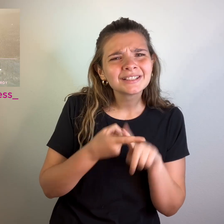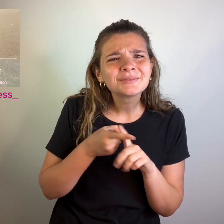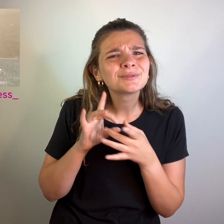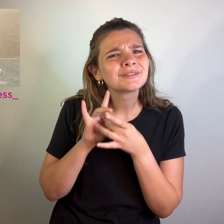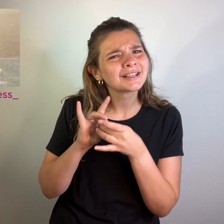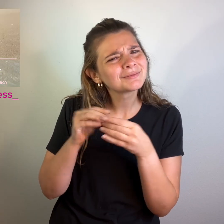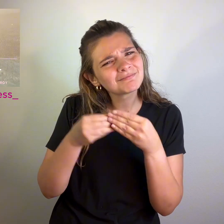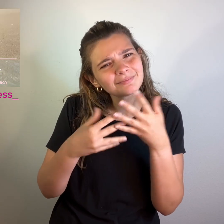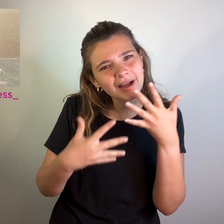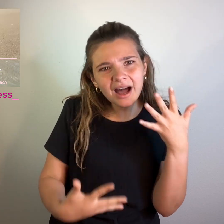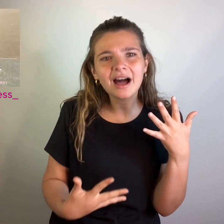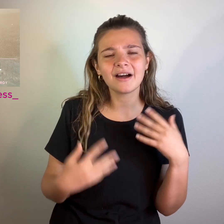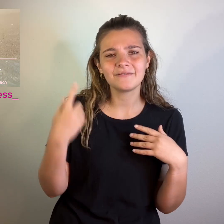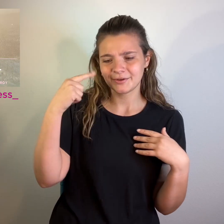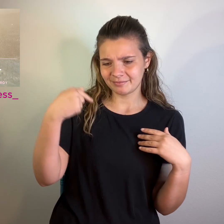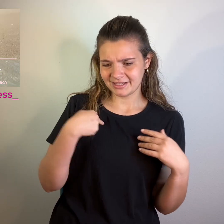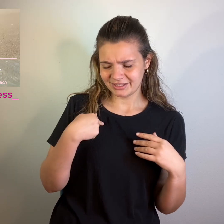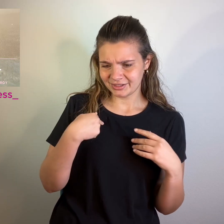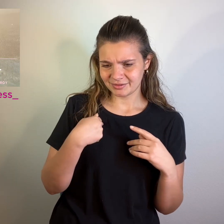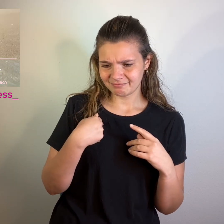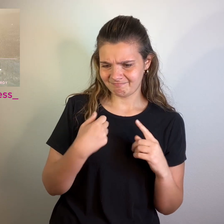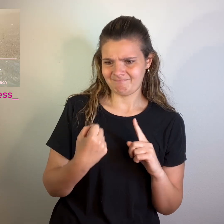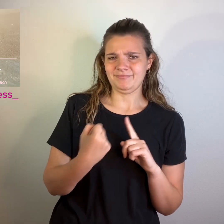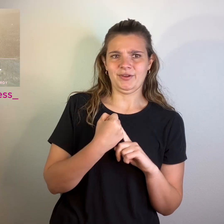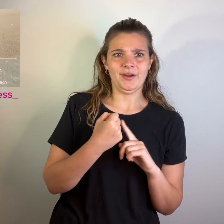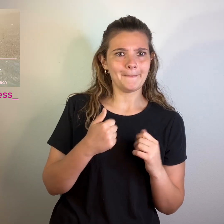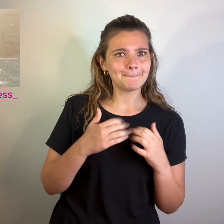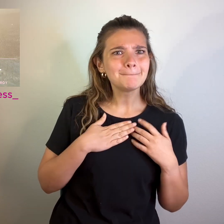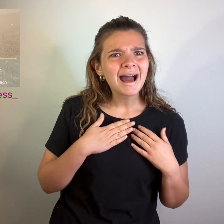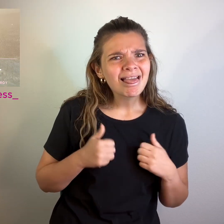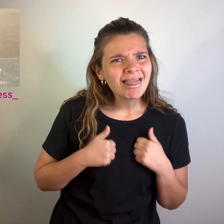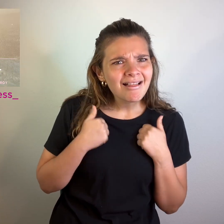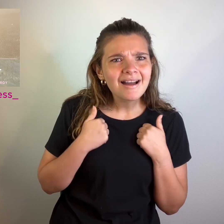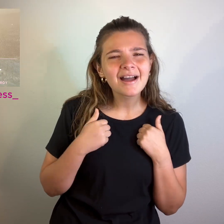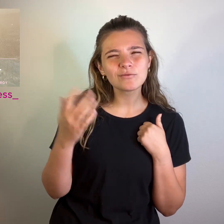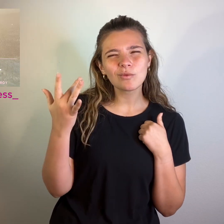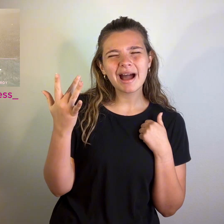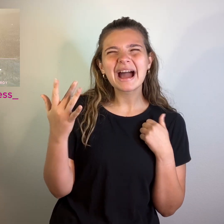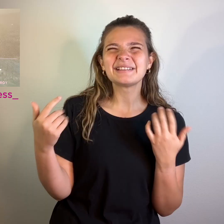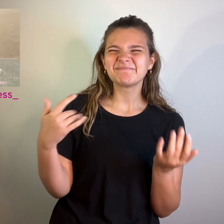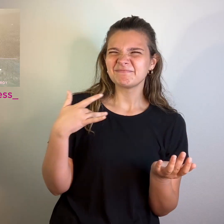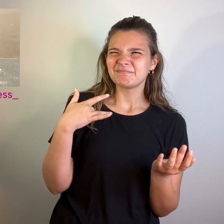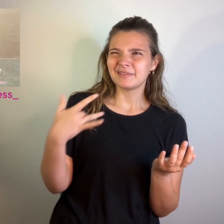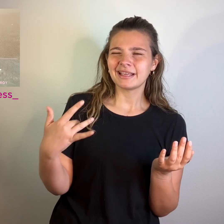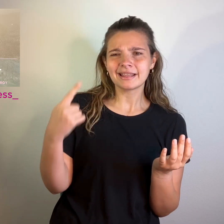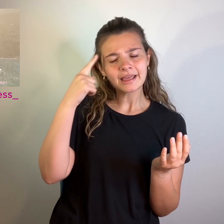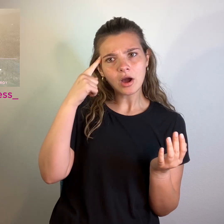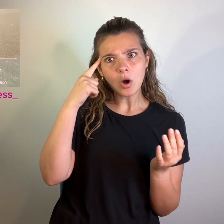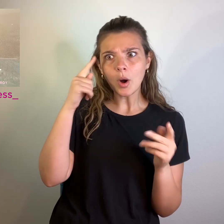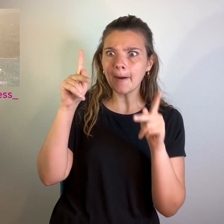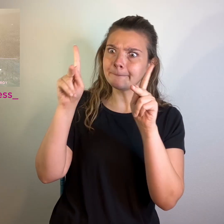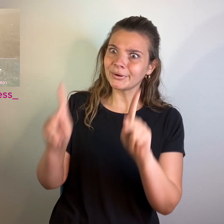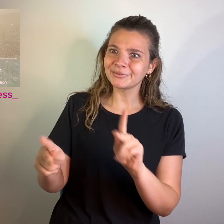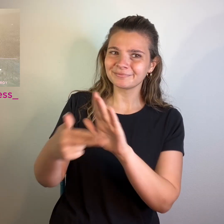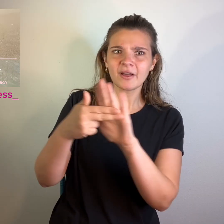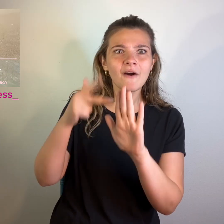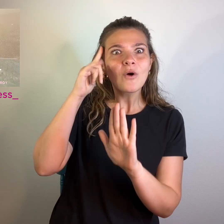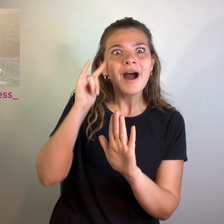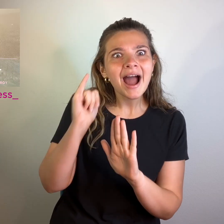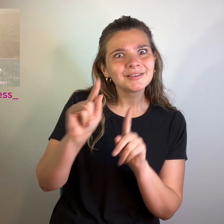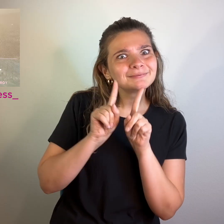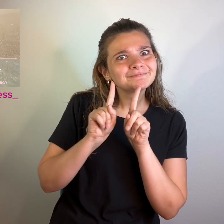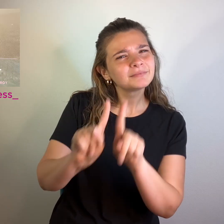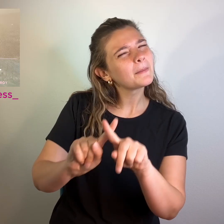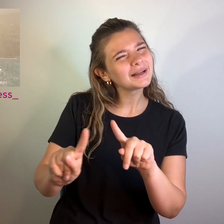relationships that have just come into my life, because I think a lot of times we see people as forever, but everyone is really